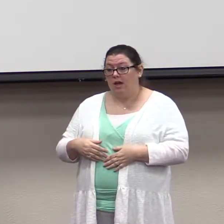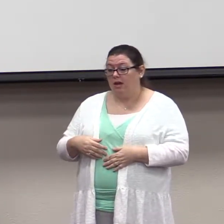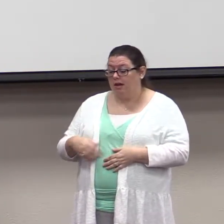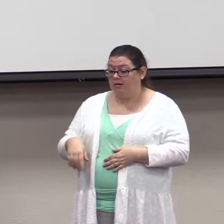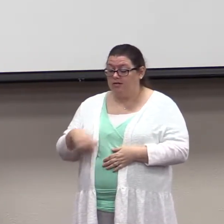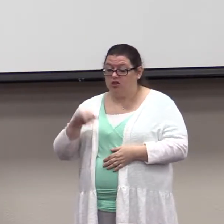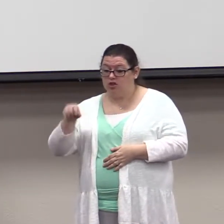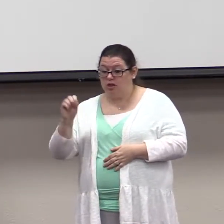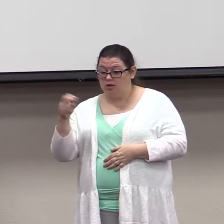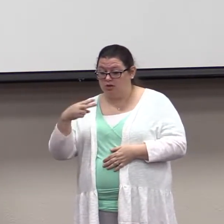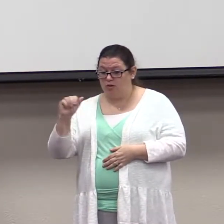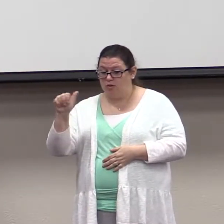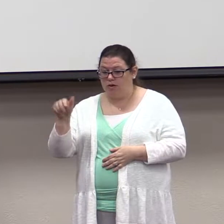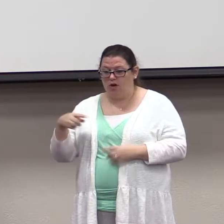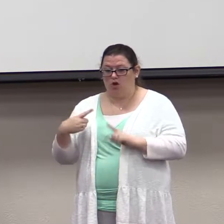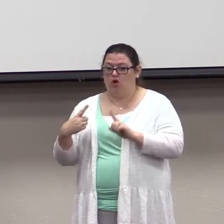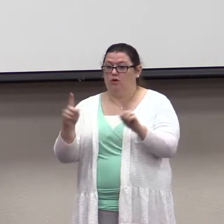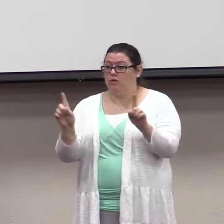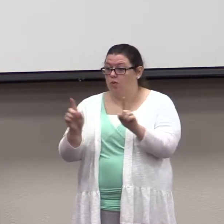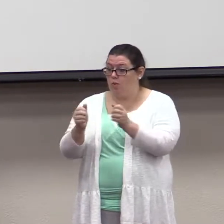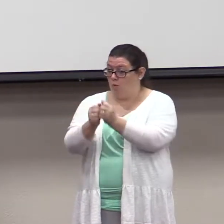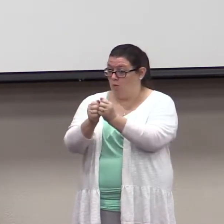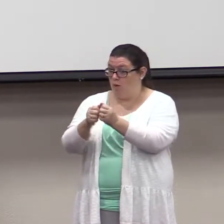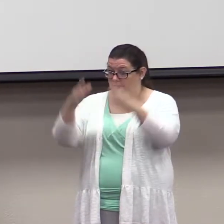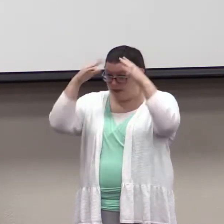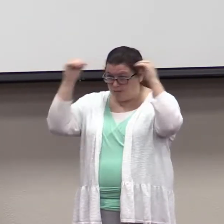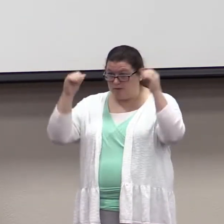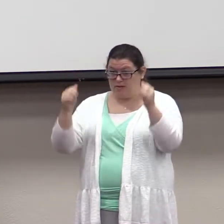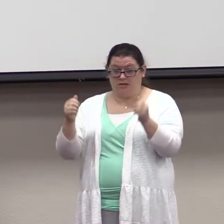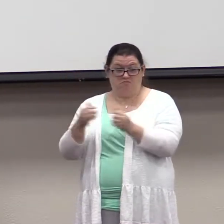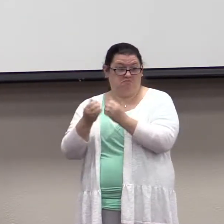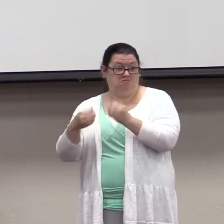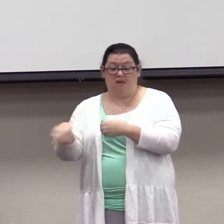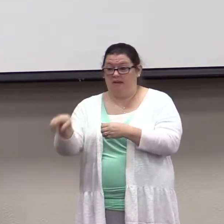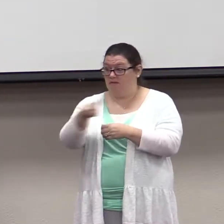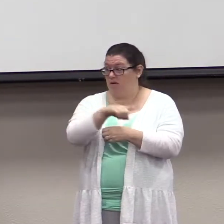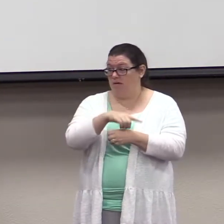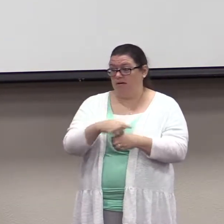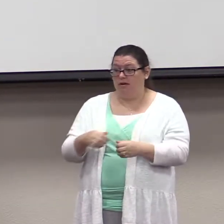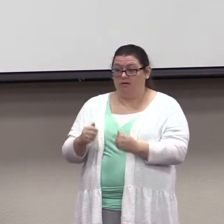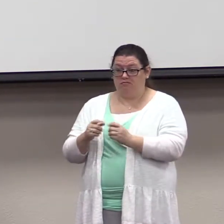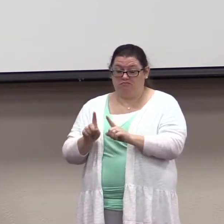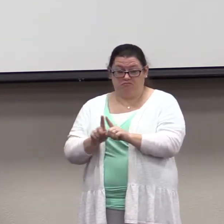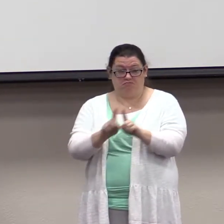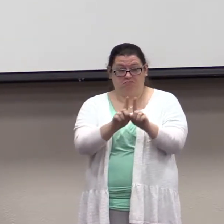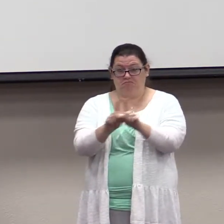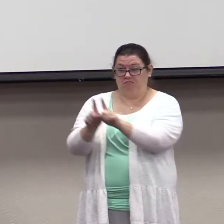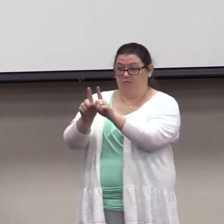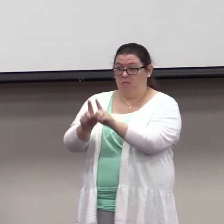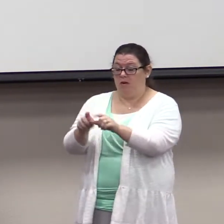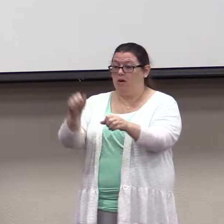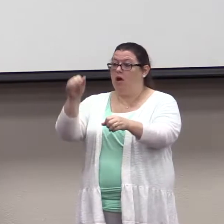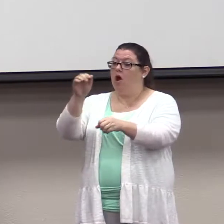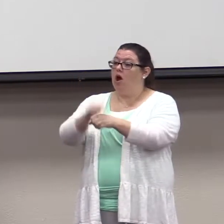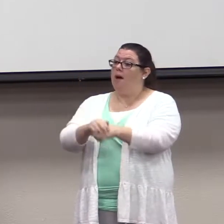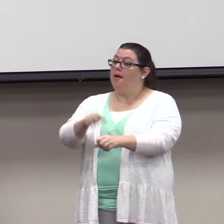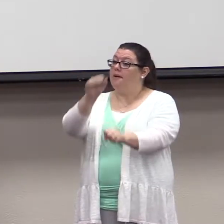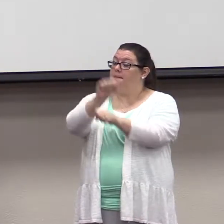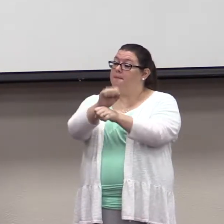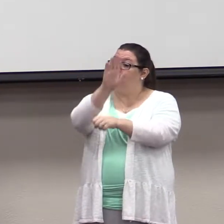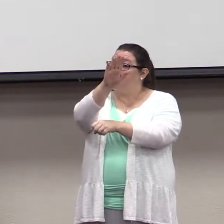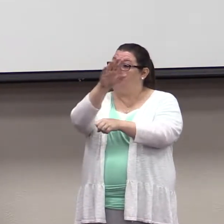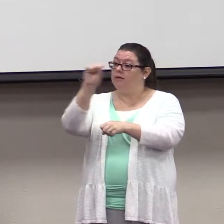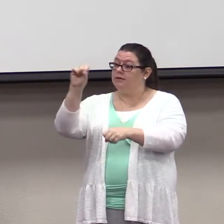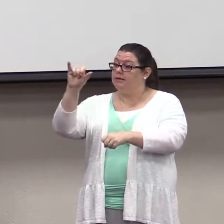goes. In fact, he actually goes with Moses up onto Mount Sinai the first time when he goes to get the